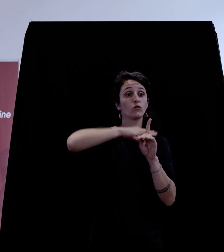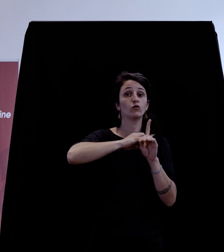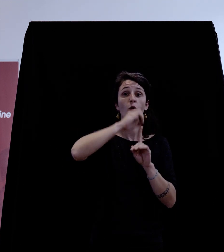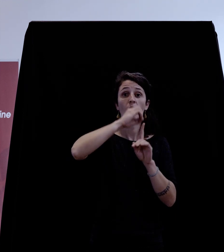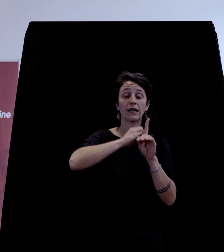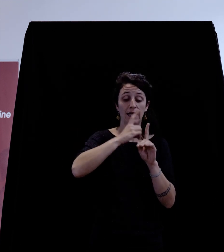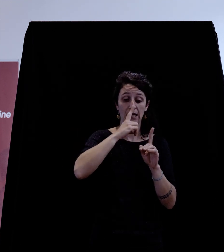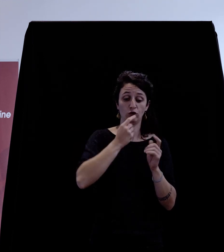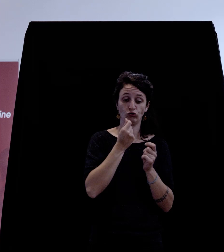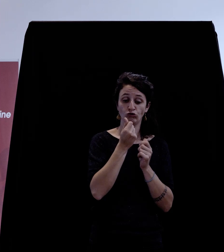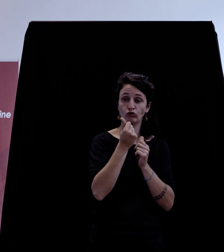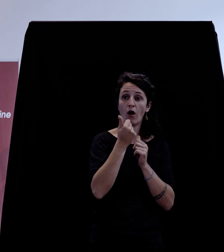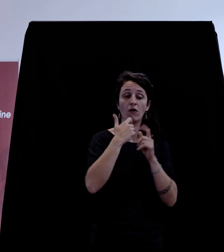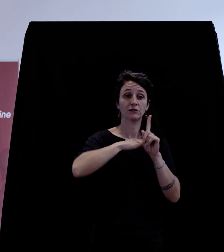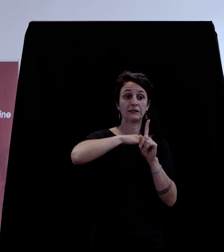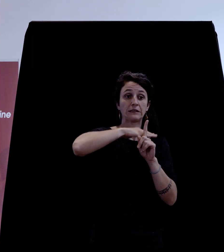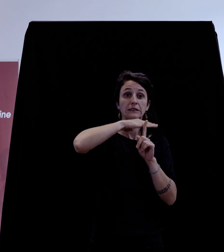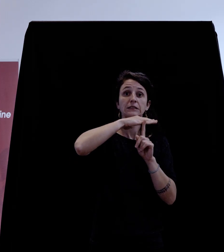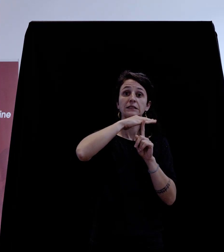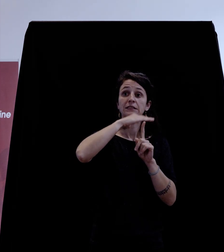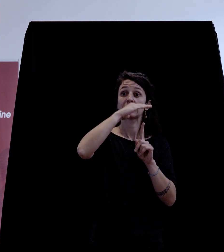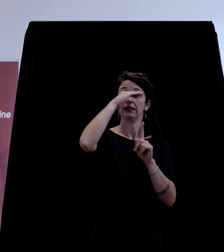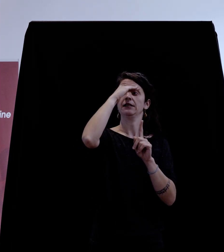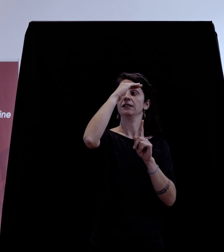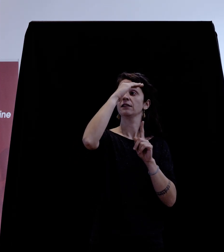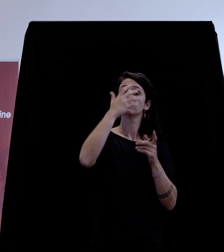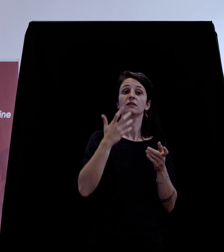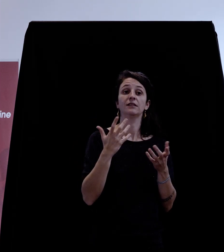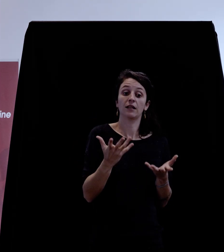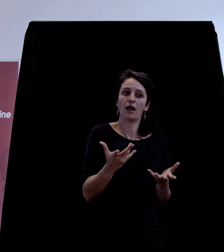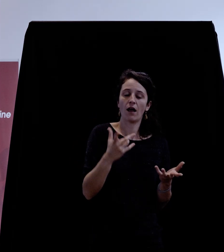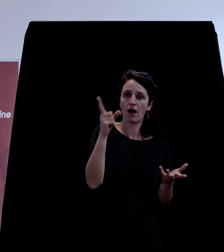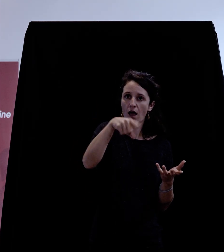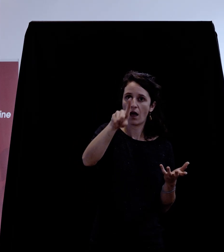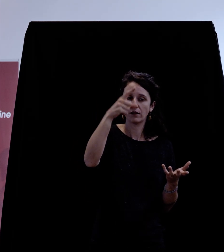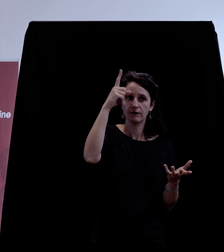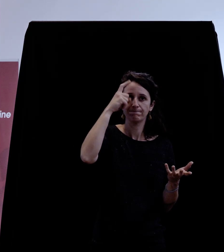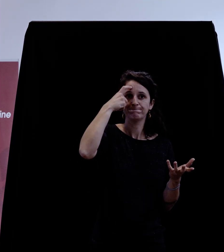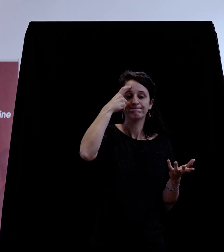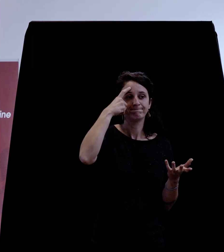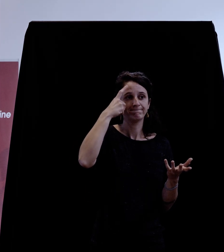then that we can do any kind of medical procedure to them without worrying about, their pain. Or